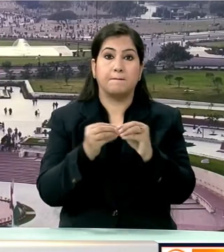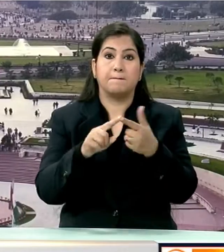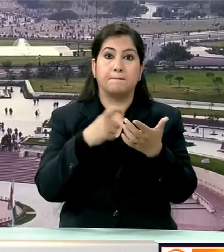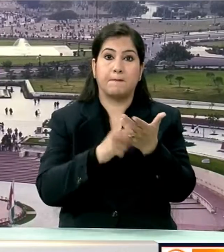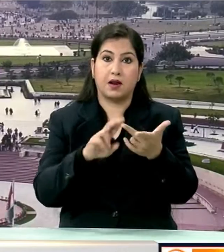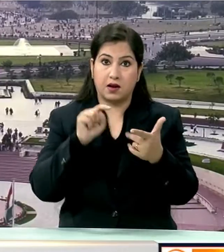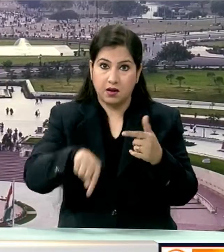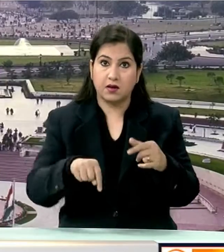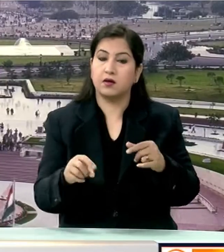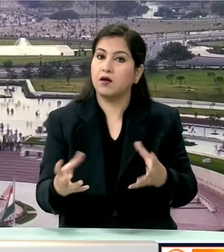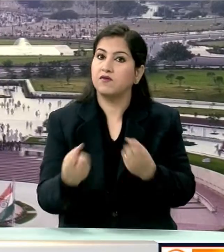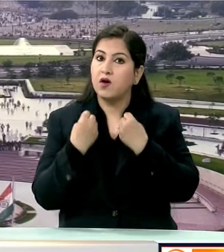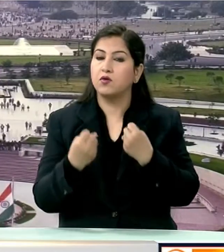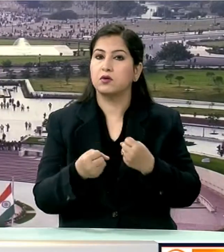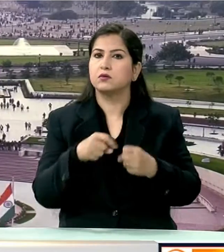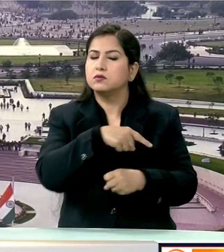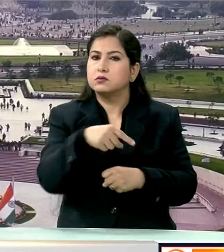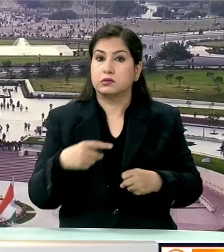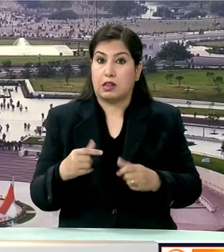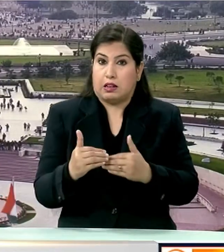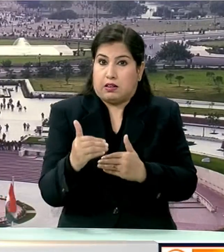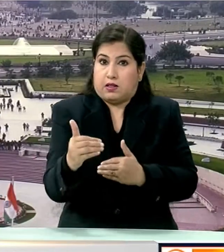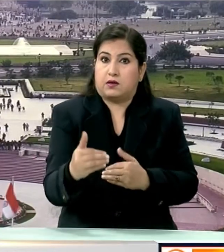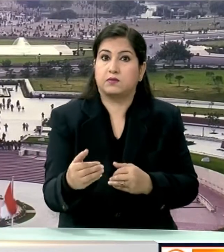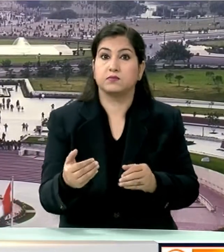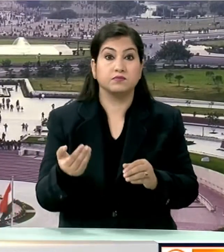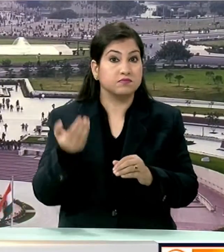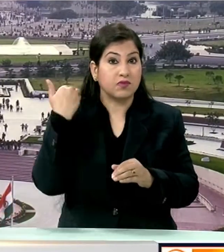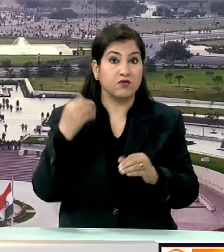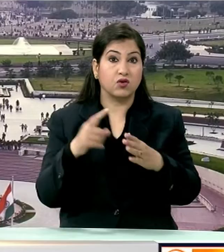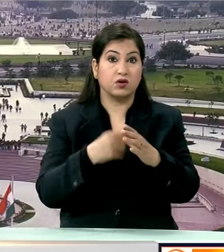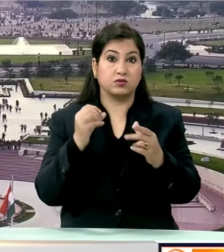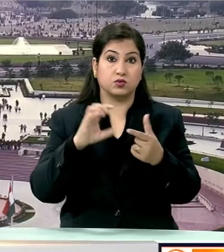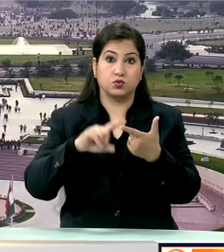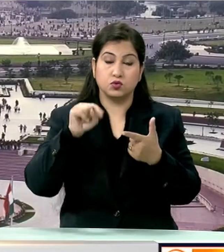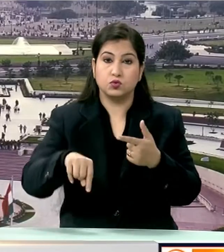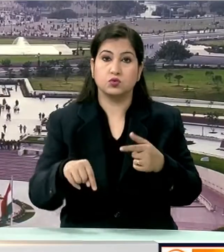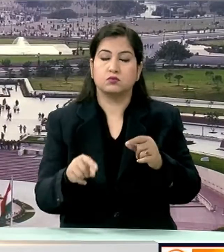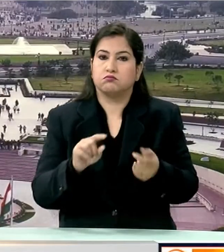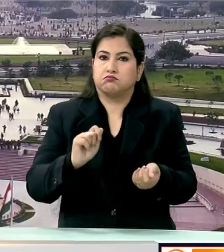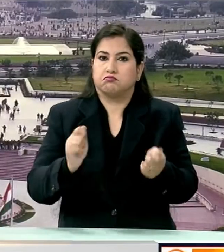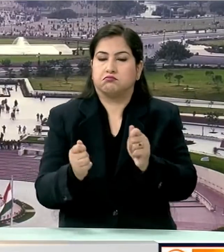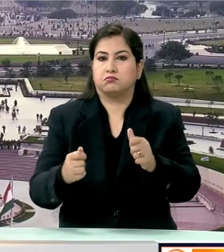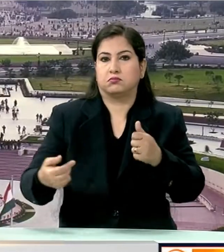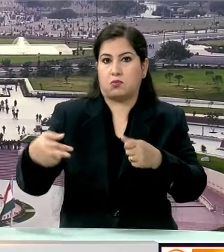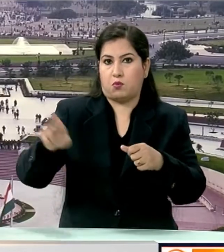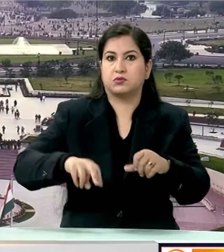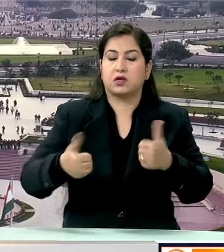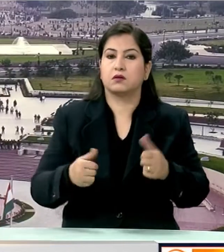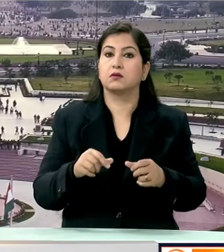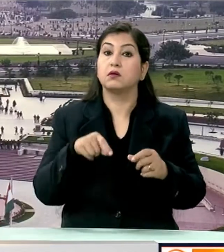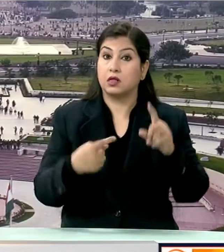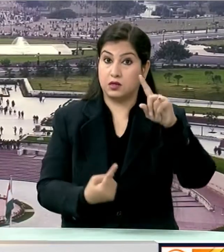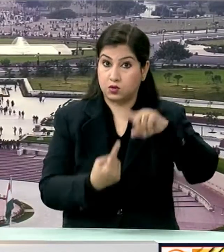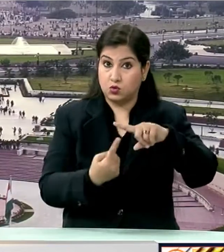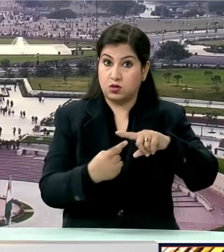Bernie Sanders secures an insurmountable lead or former Vice President Joe Biden secures a dramatic comeback. Success on Super